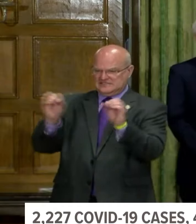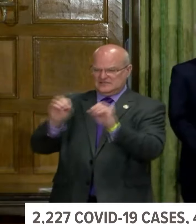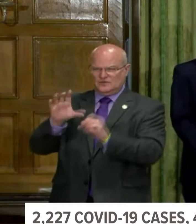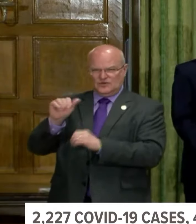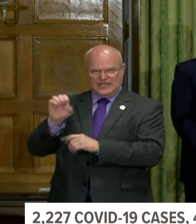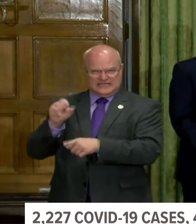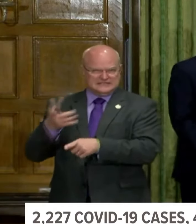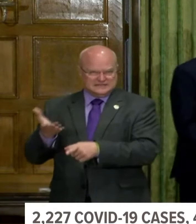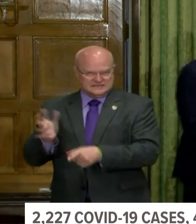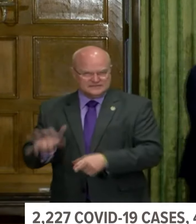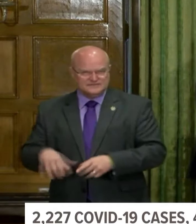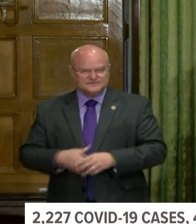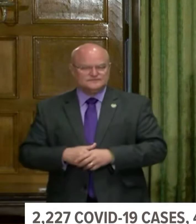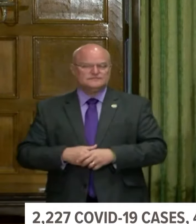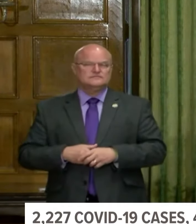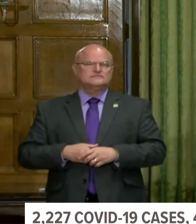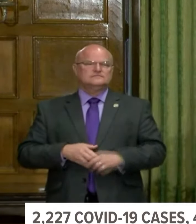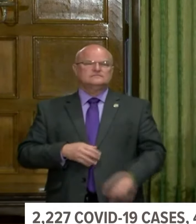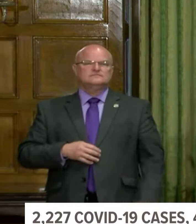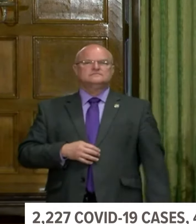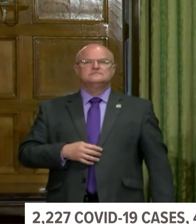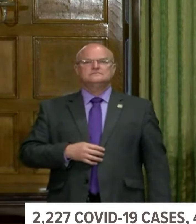0 cases.